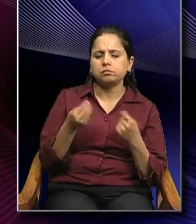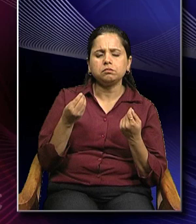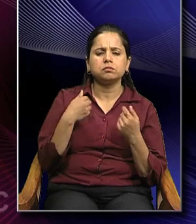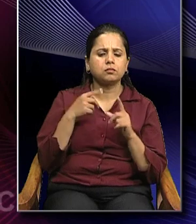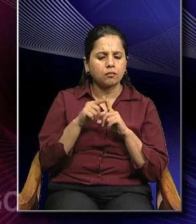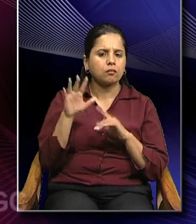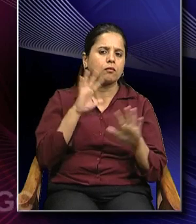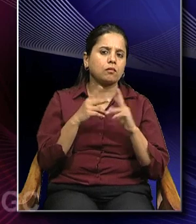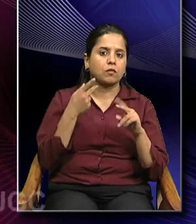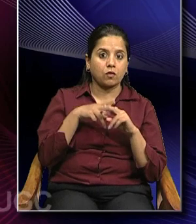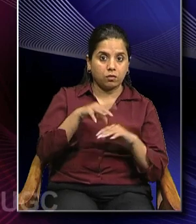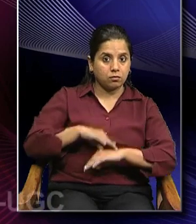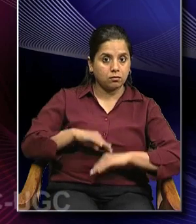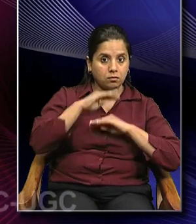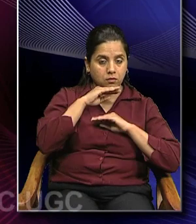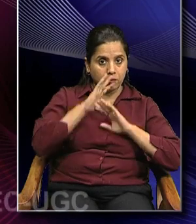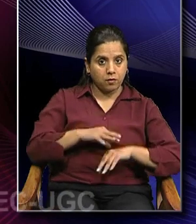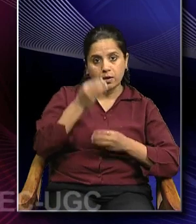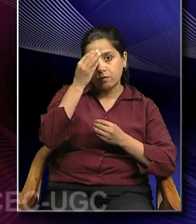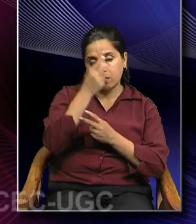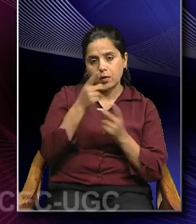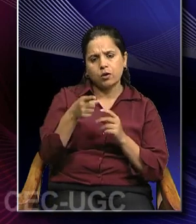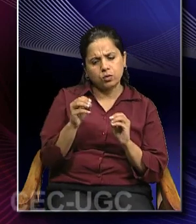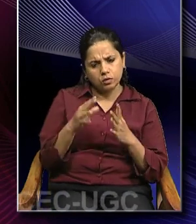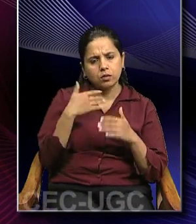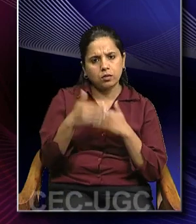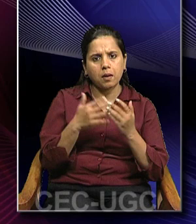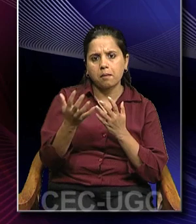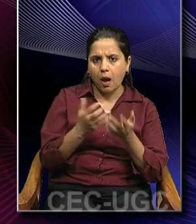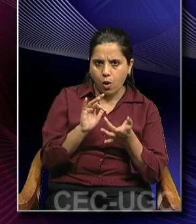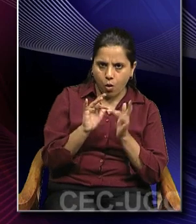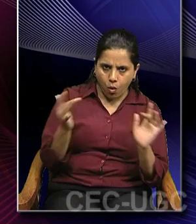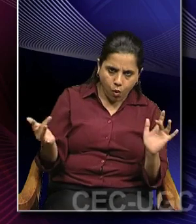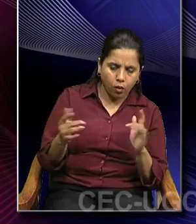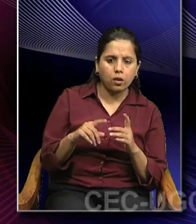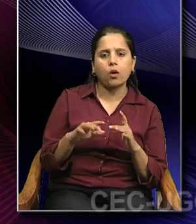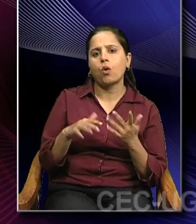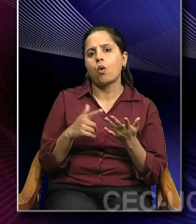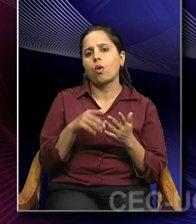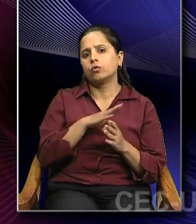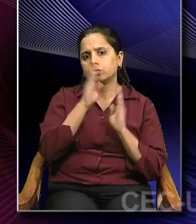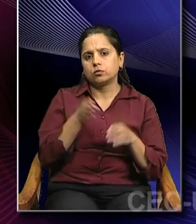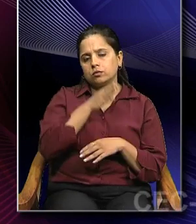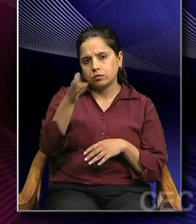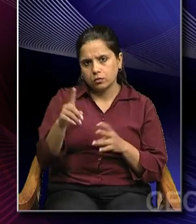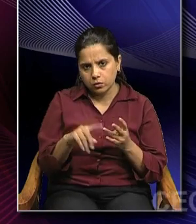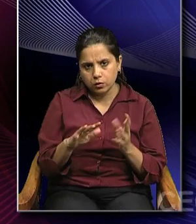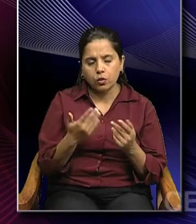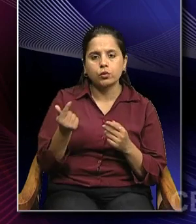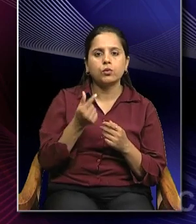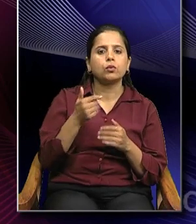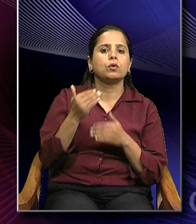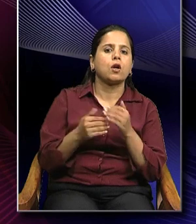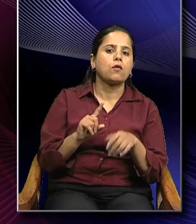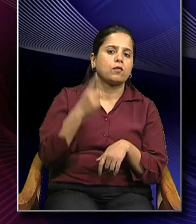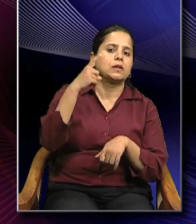which means if you are satisfied with the information, you start acting, you are buying either online or in store or proceed to use the product for the